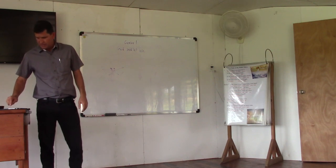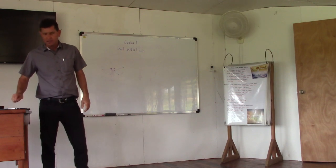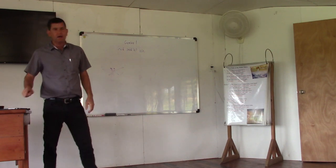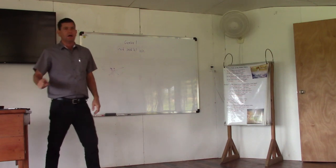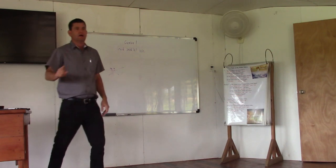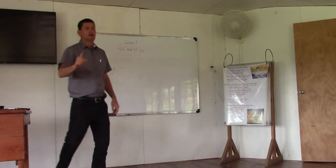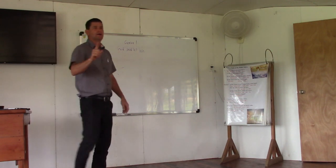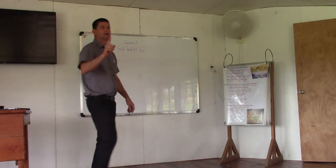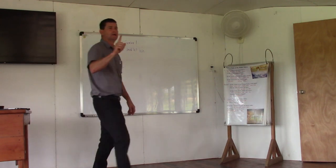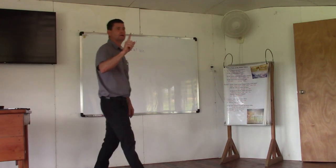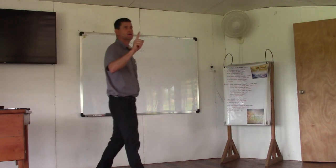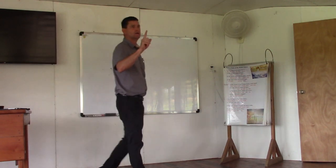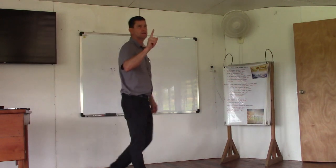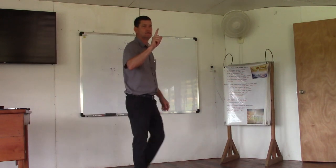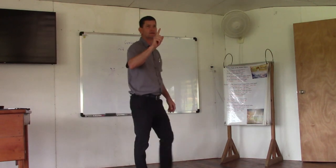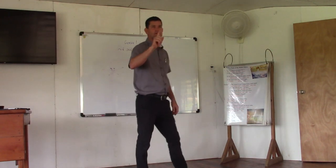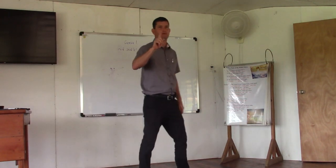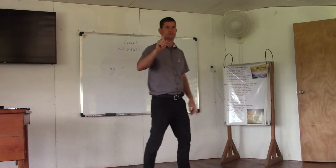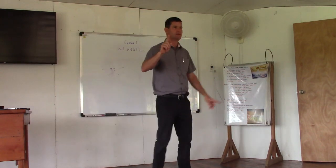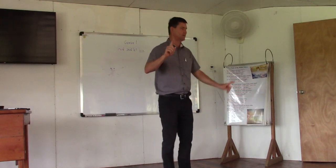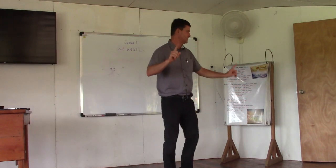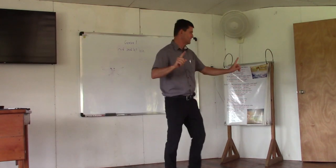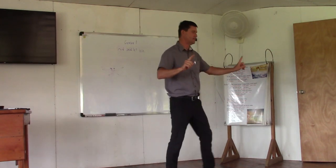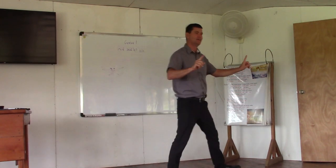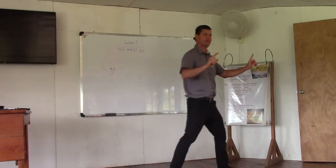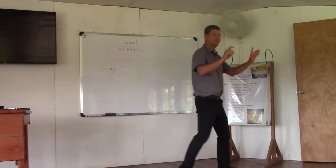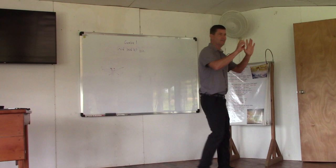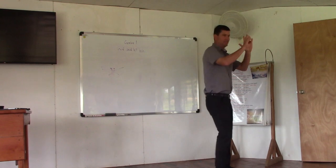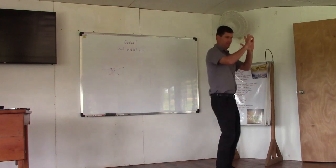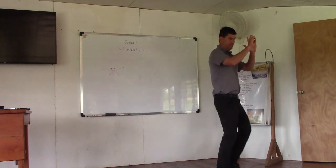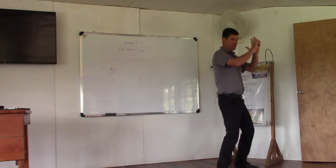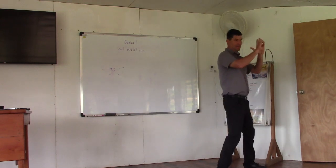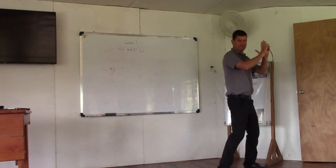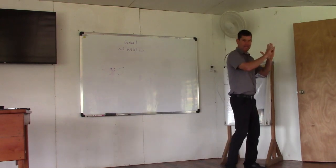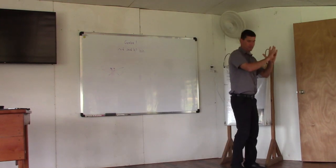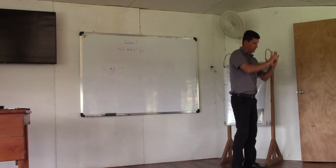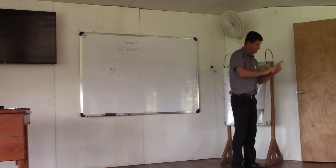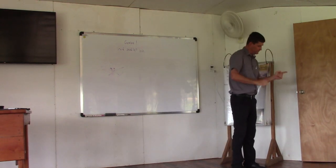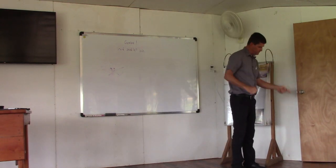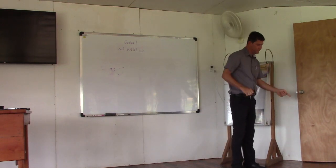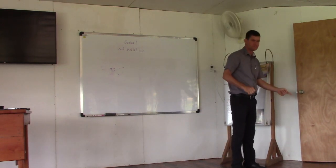This is an example.